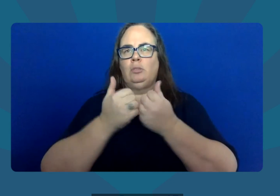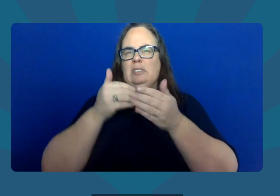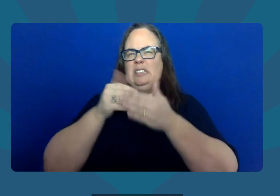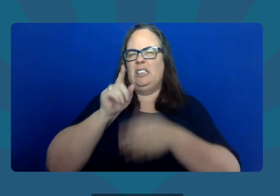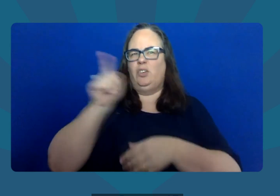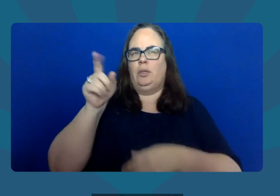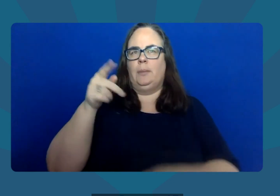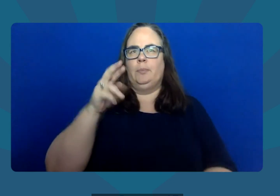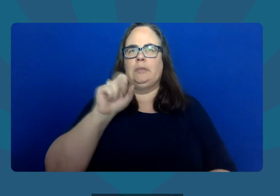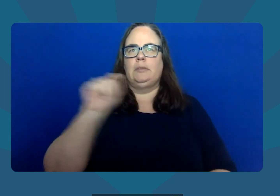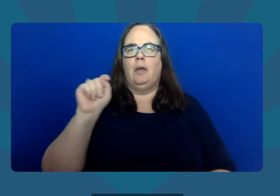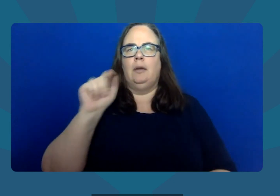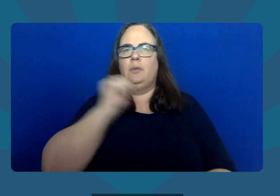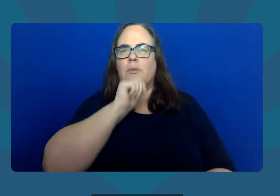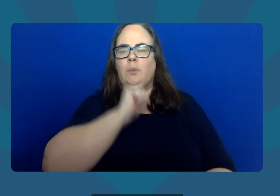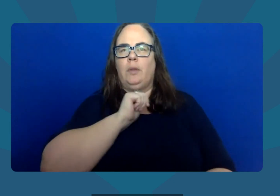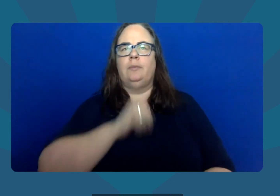AZ.